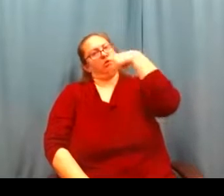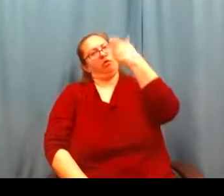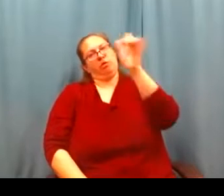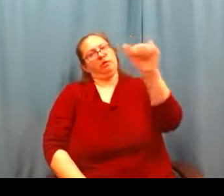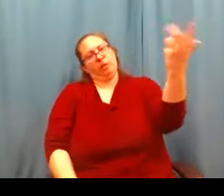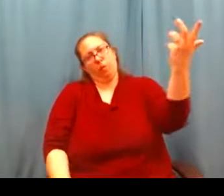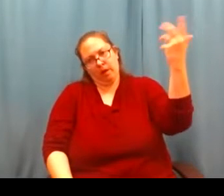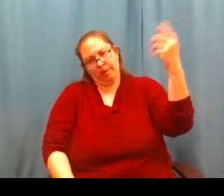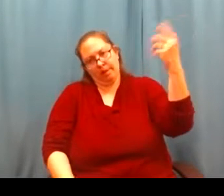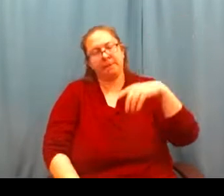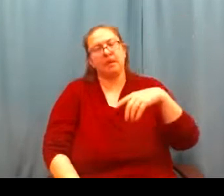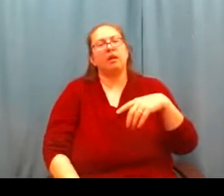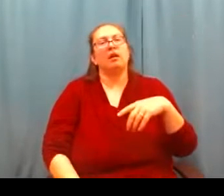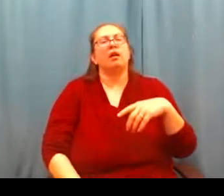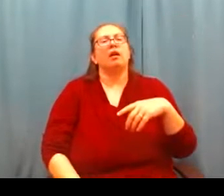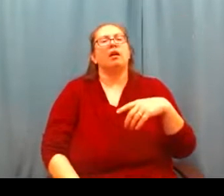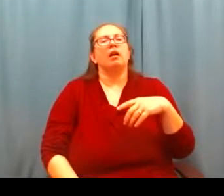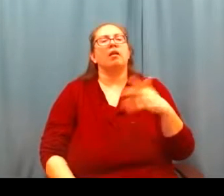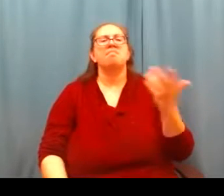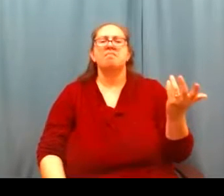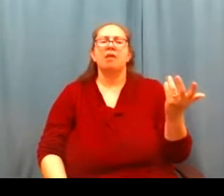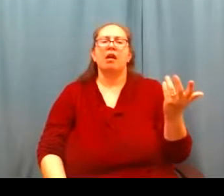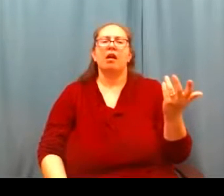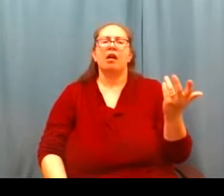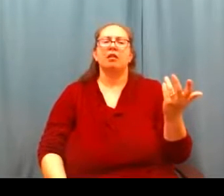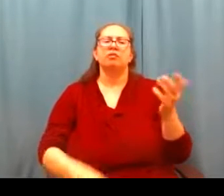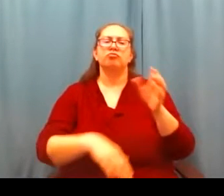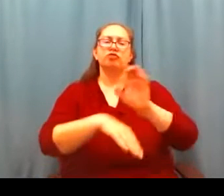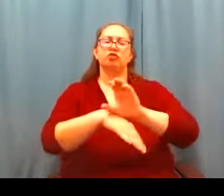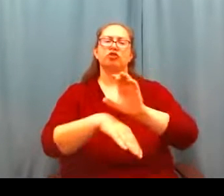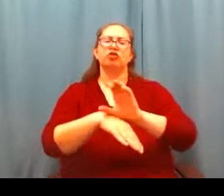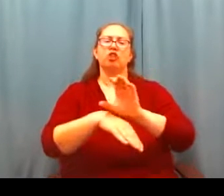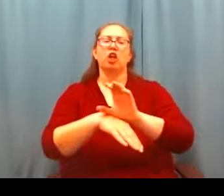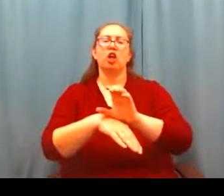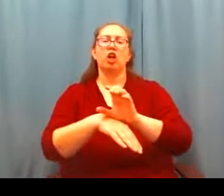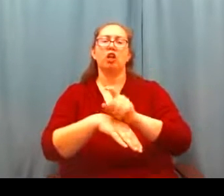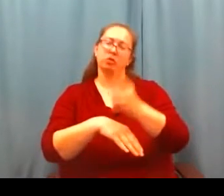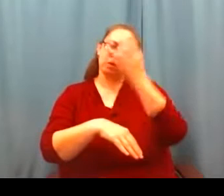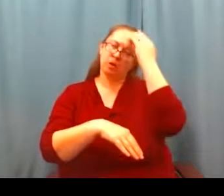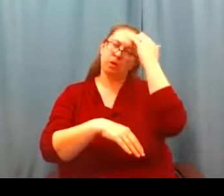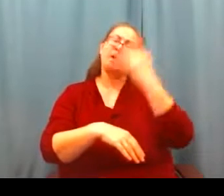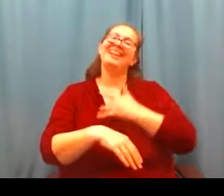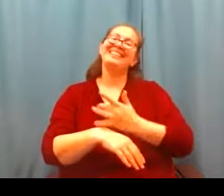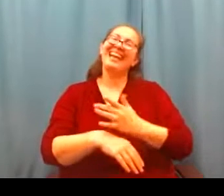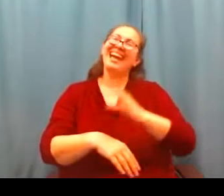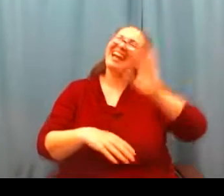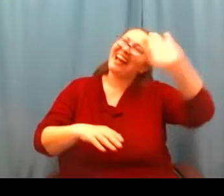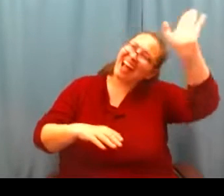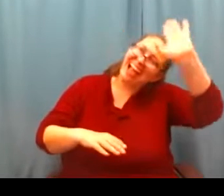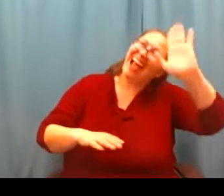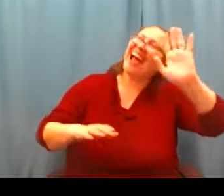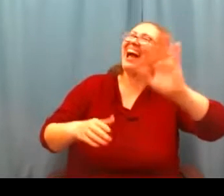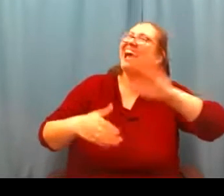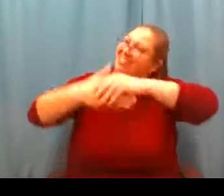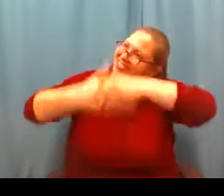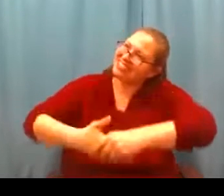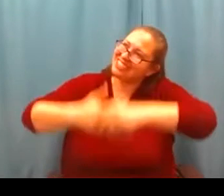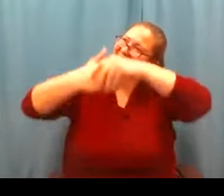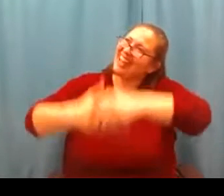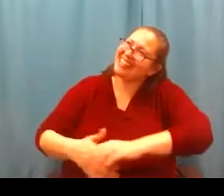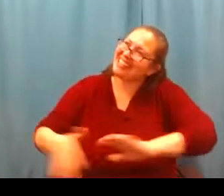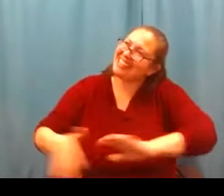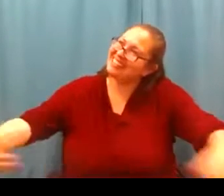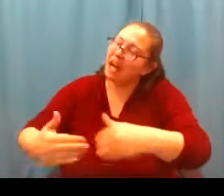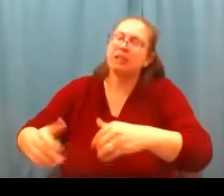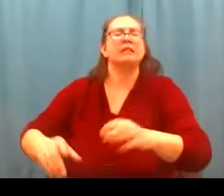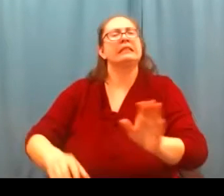would often in church, there's, you greet people, shake hands, hug. That you really just should not